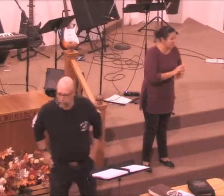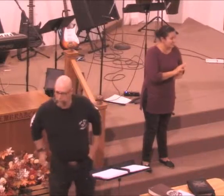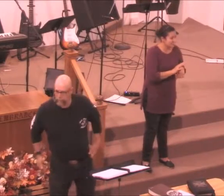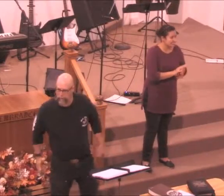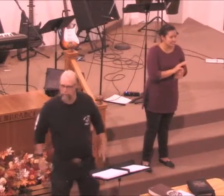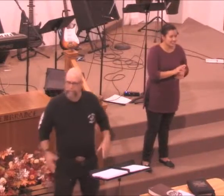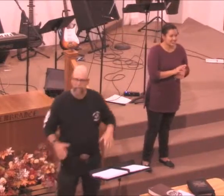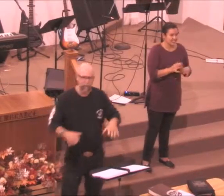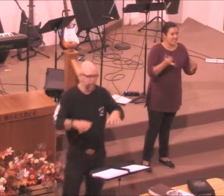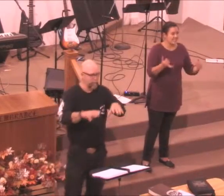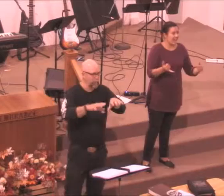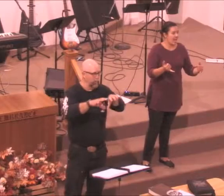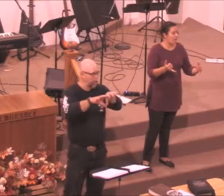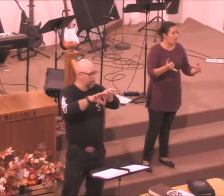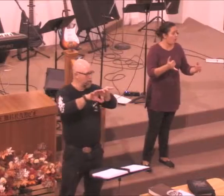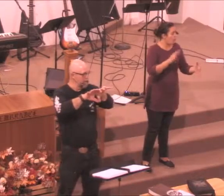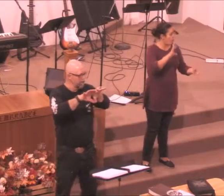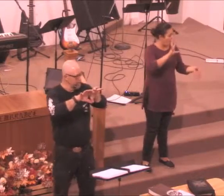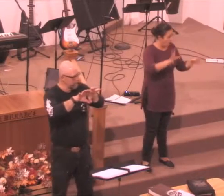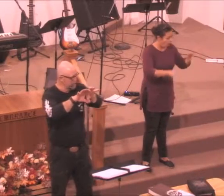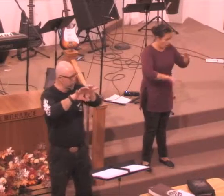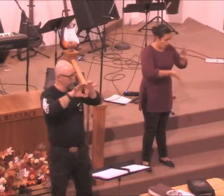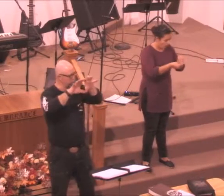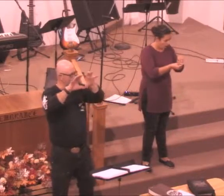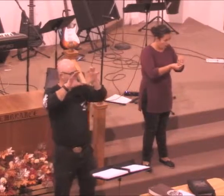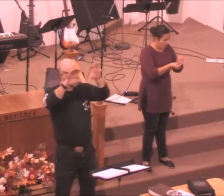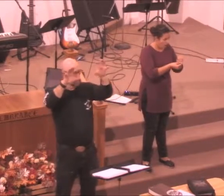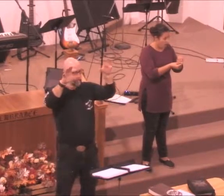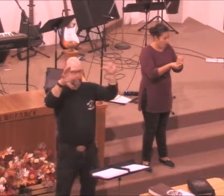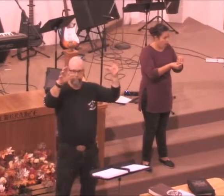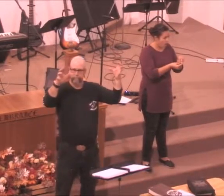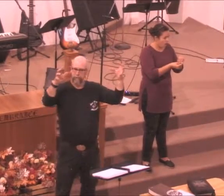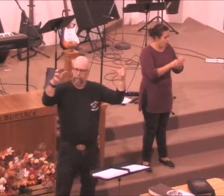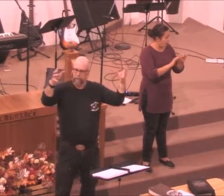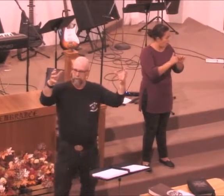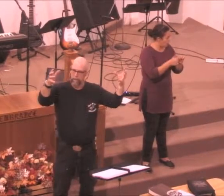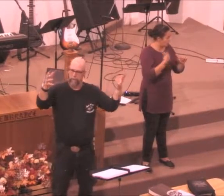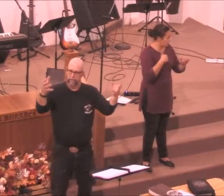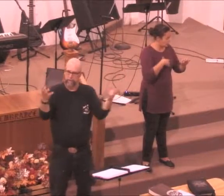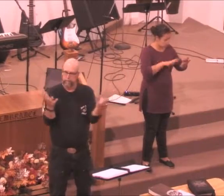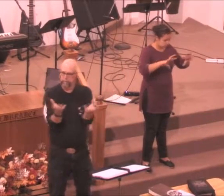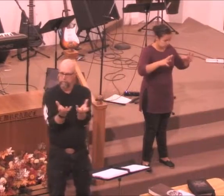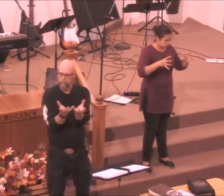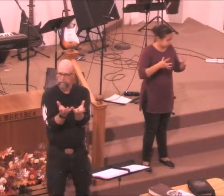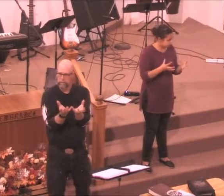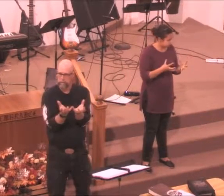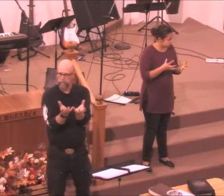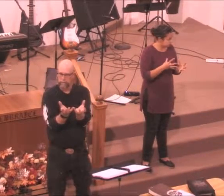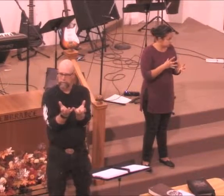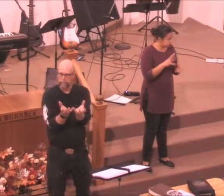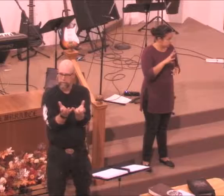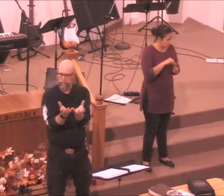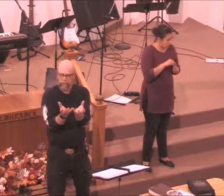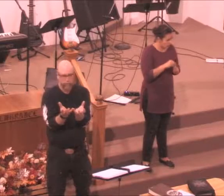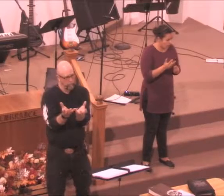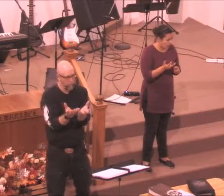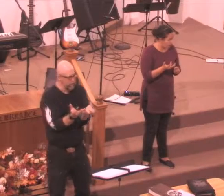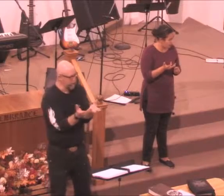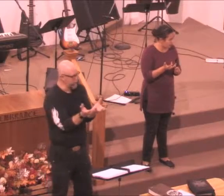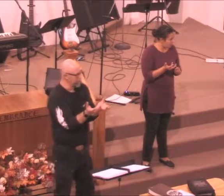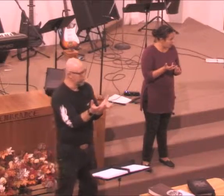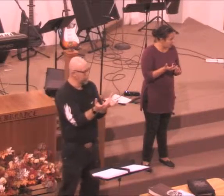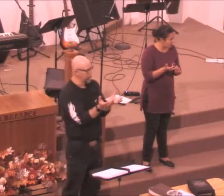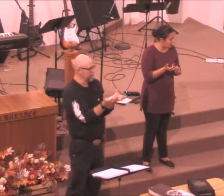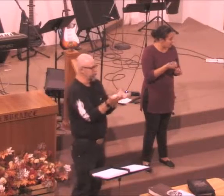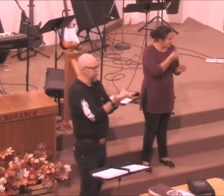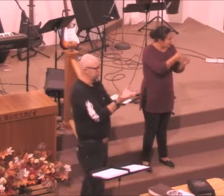Now, can we round this all up in one whole thing, though, is God's created